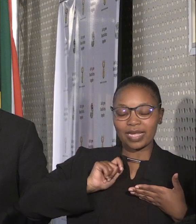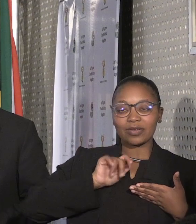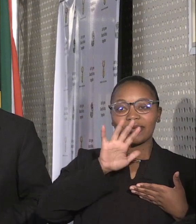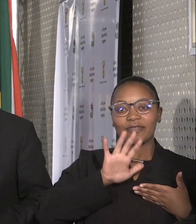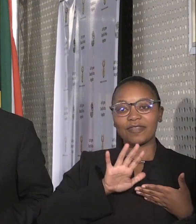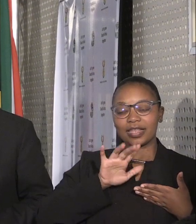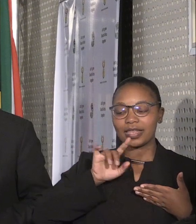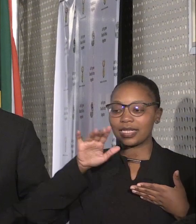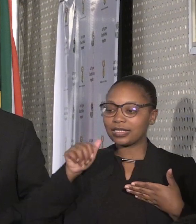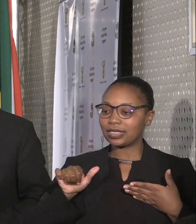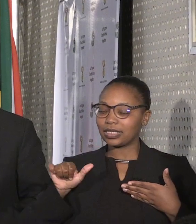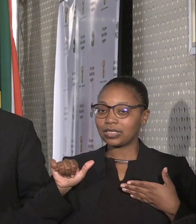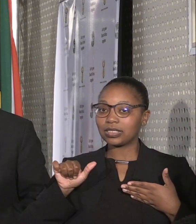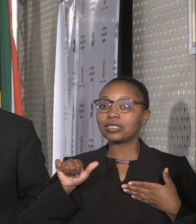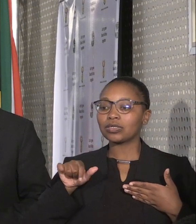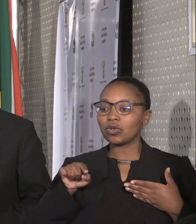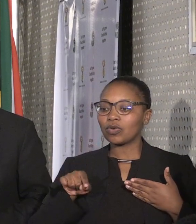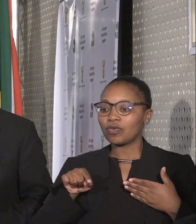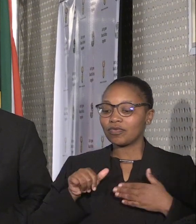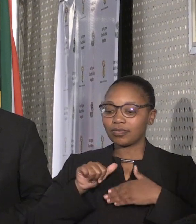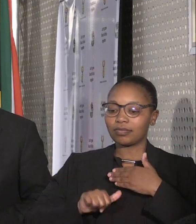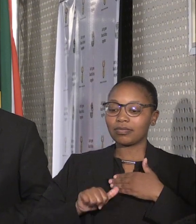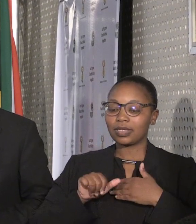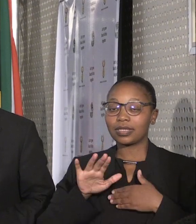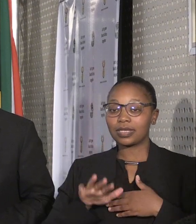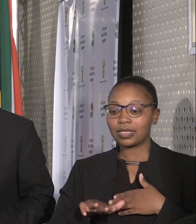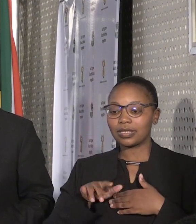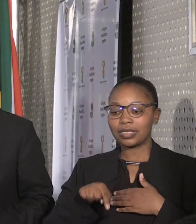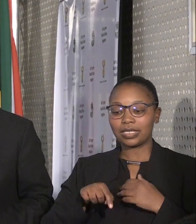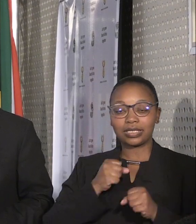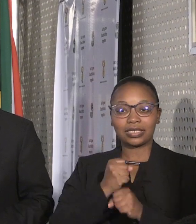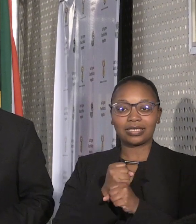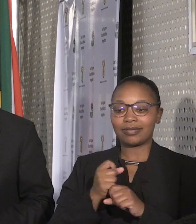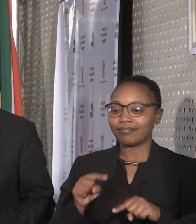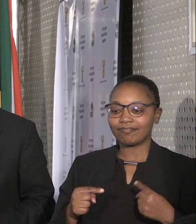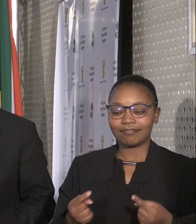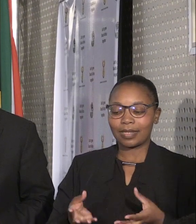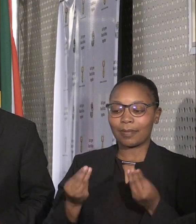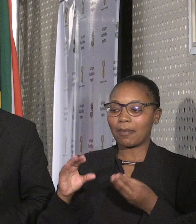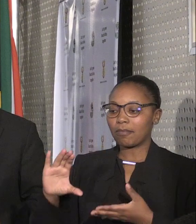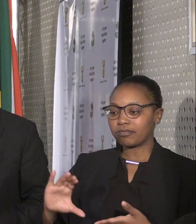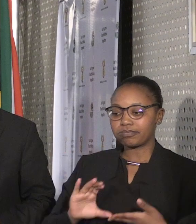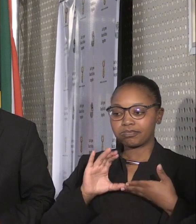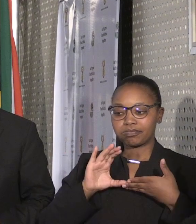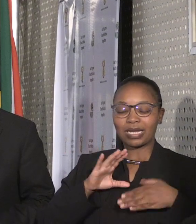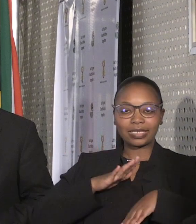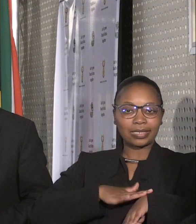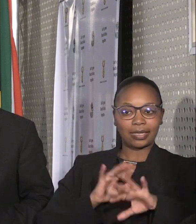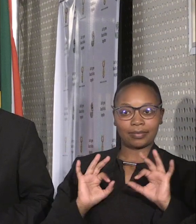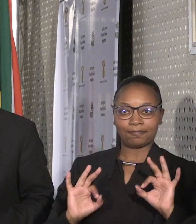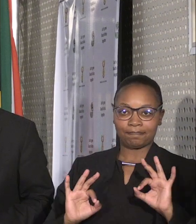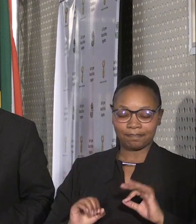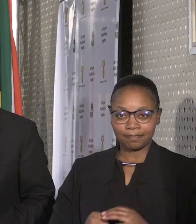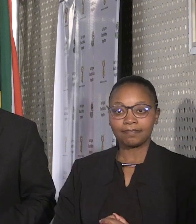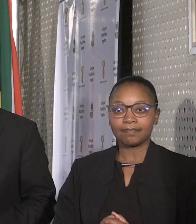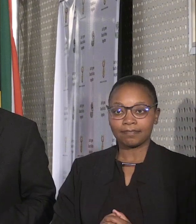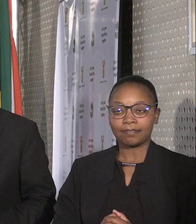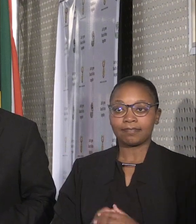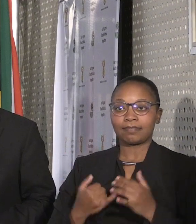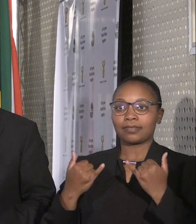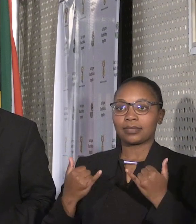of September this year not receiving their social grants payment on time. We would like to